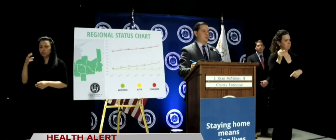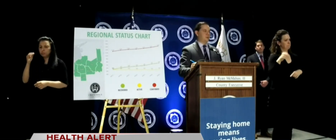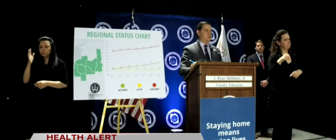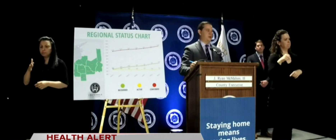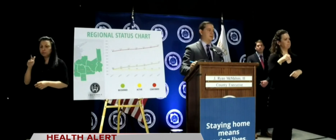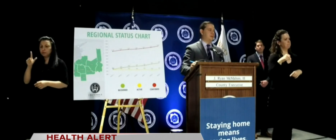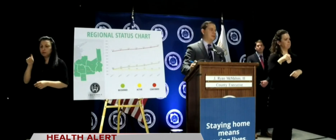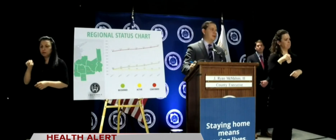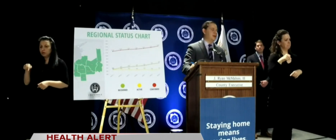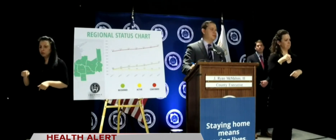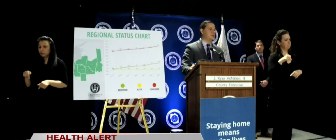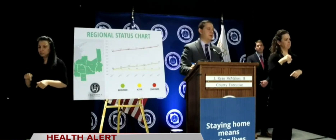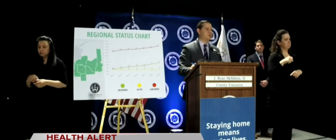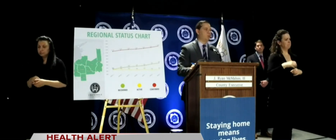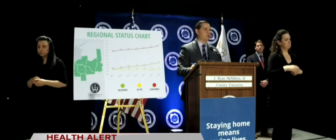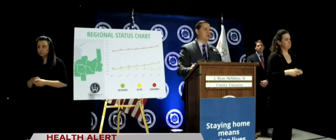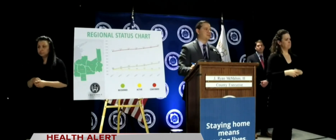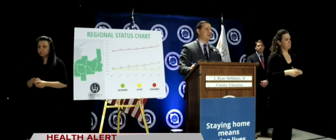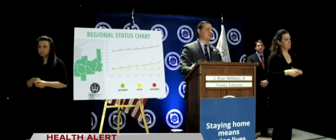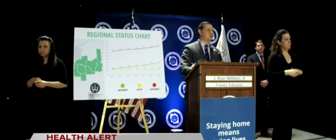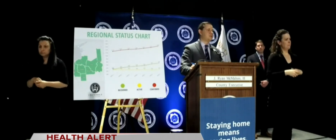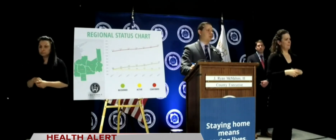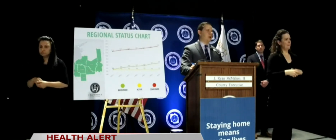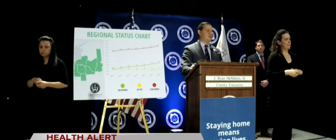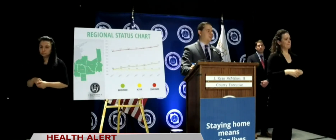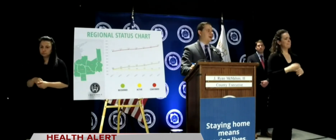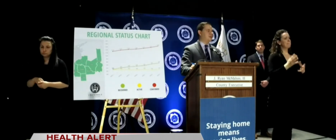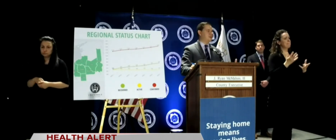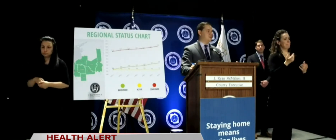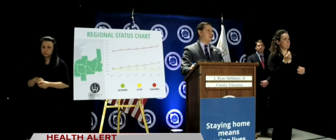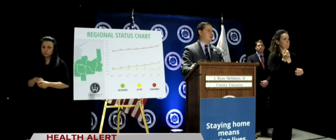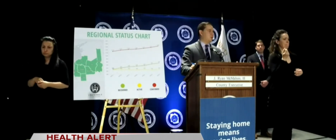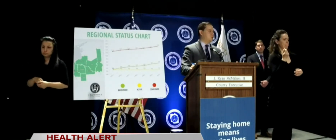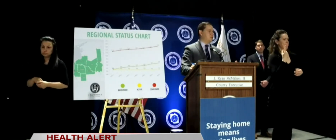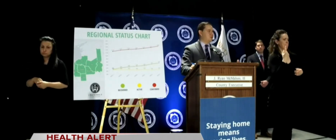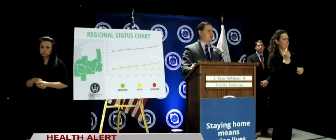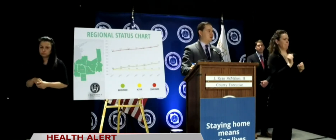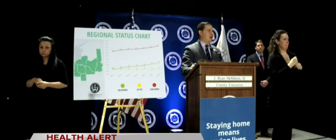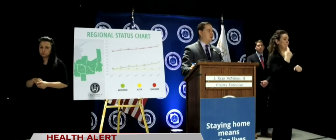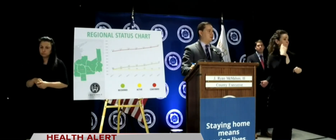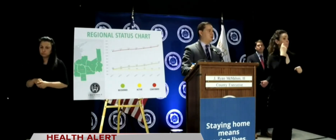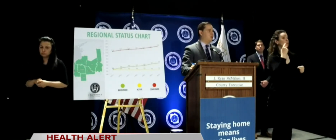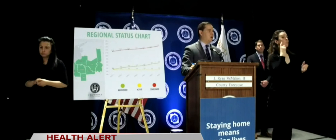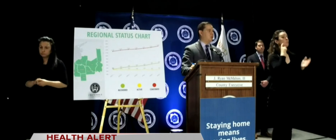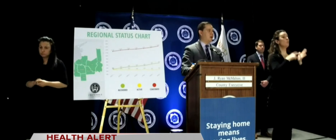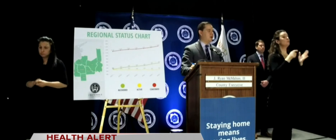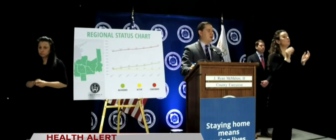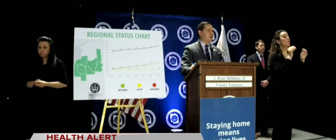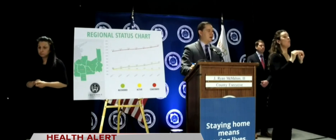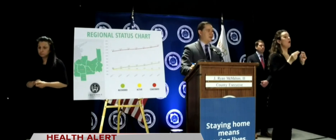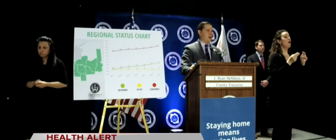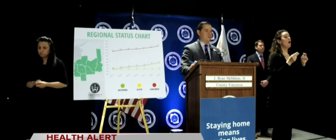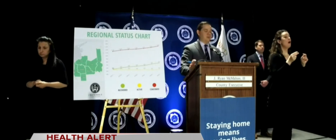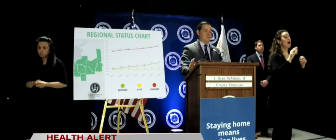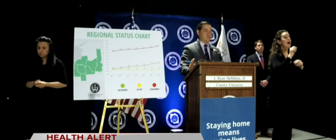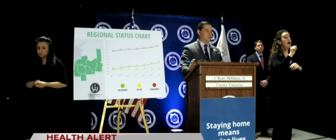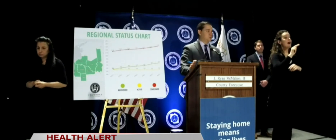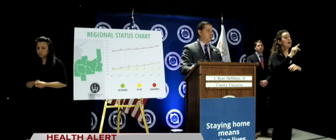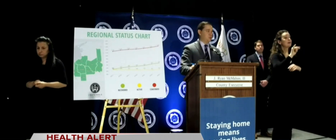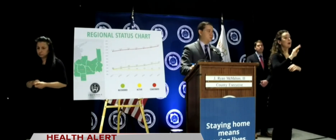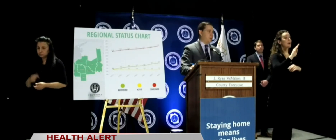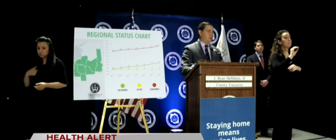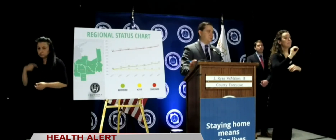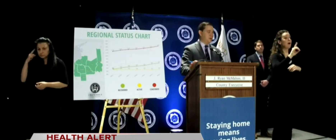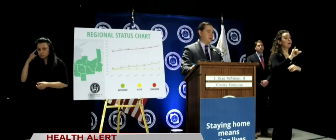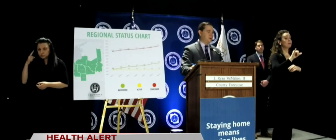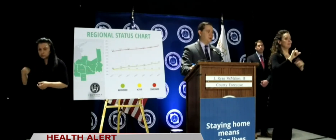as somebody who's been engaged, it makes more sense that you'd see more antibodies in Westchester and Long Island and New York, where they have absolute